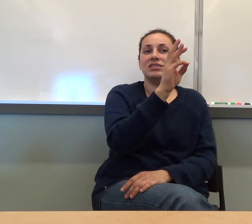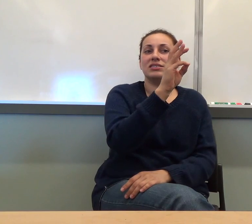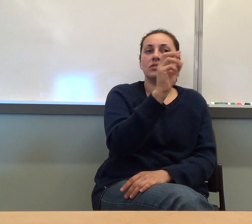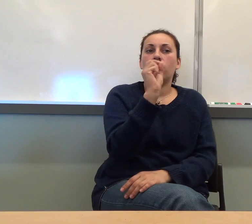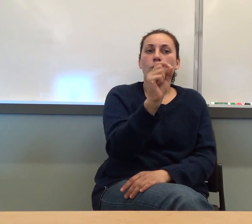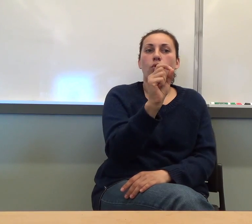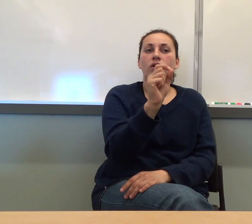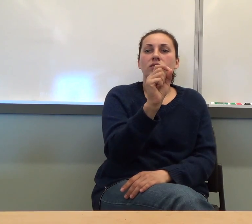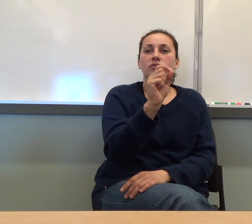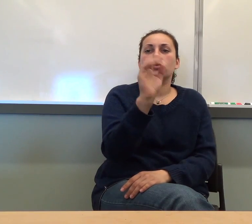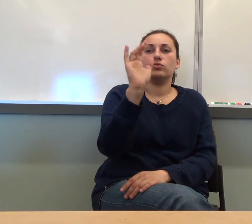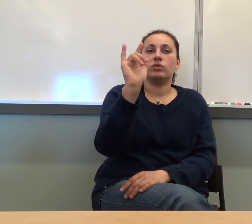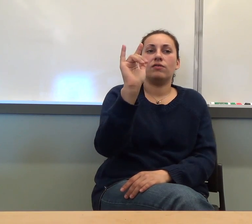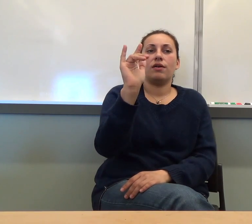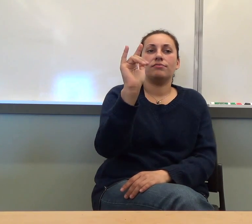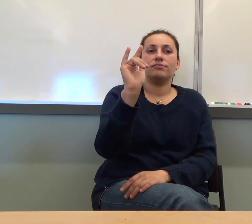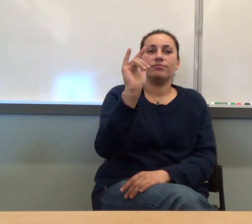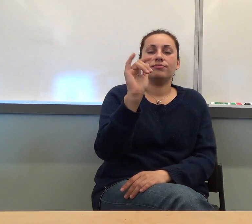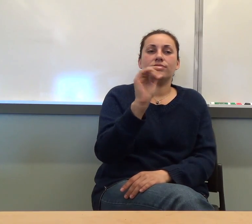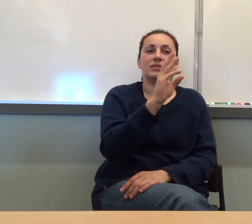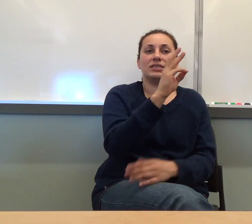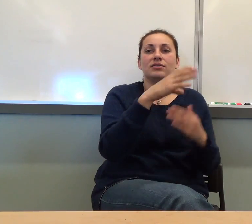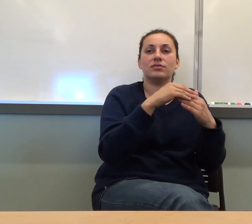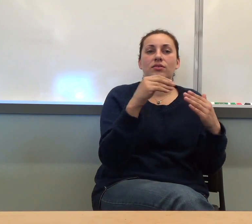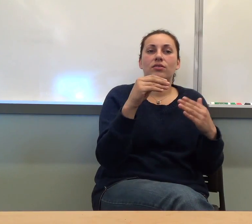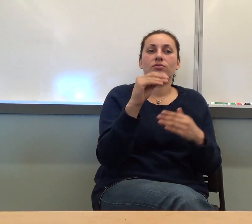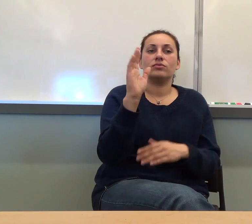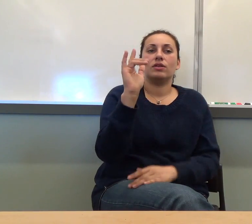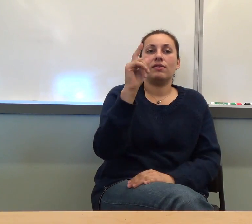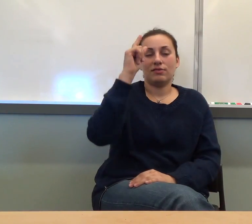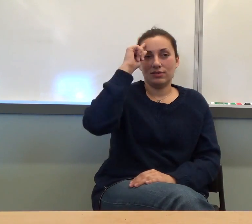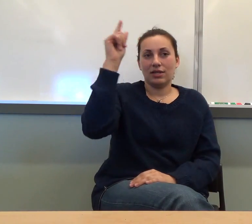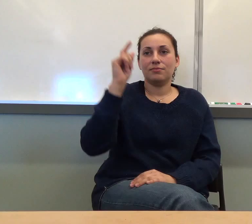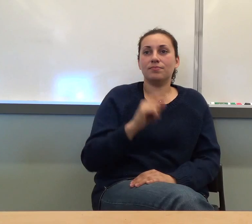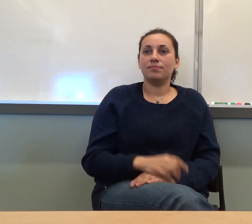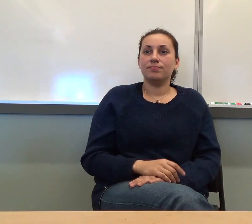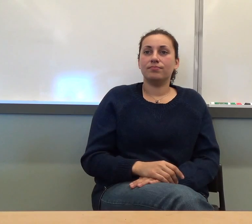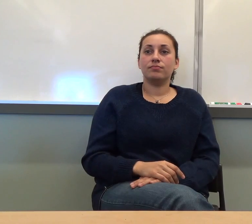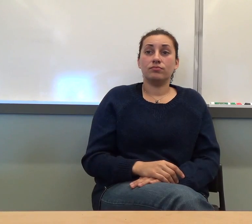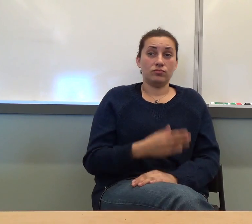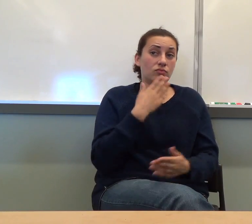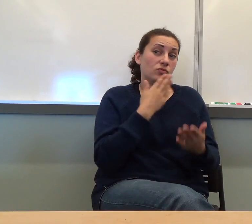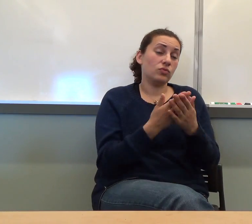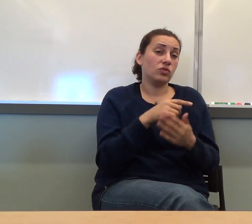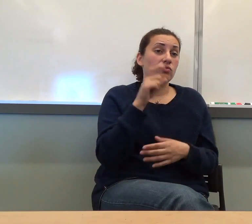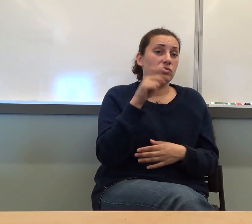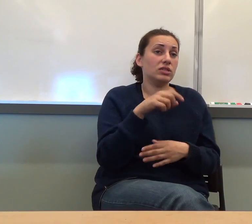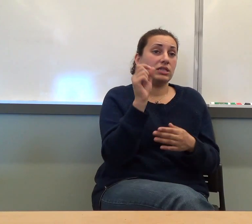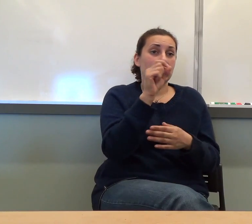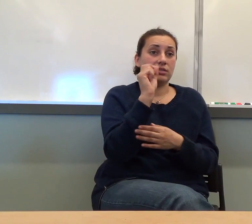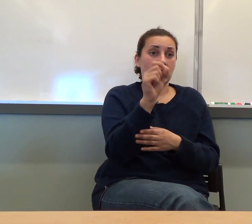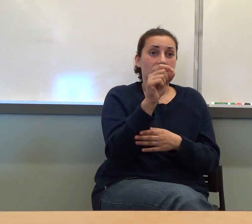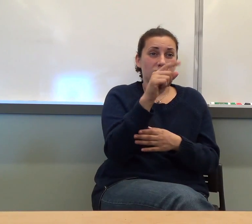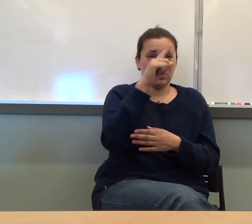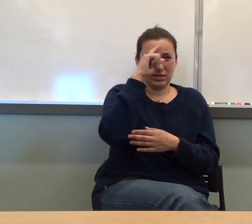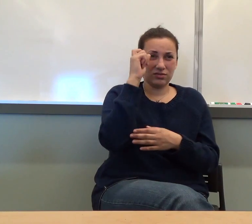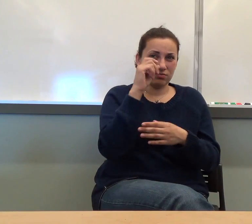6.25. And it's good to have a decimal division here because we're talking about dollars. So it's $6.25